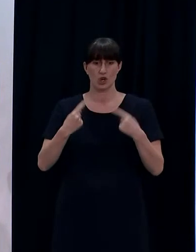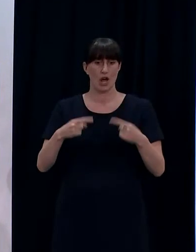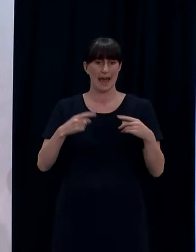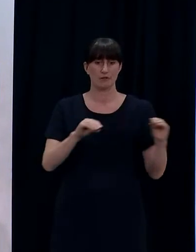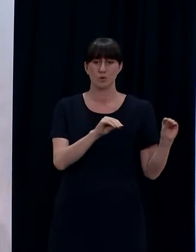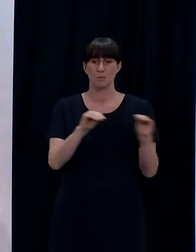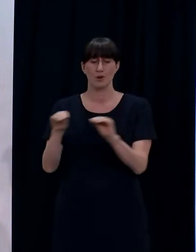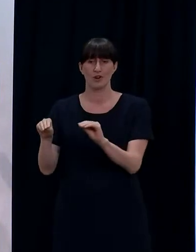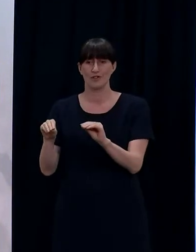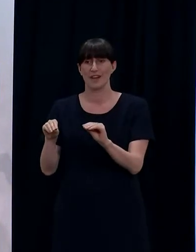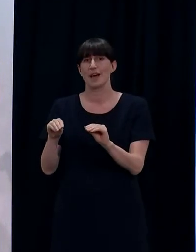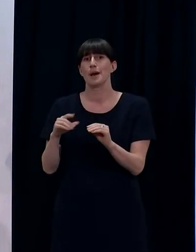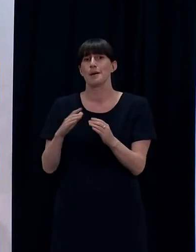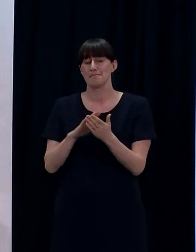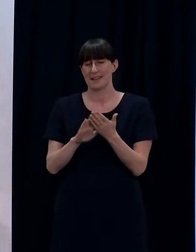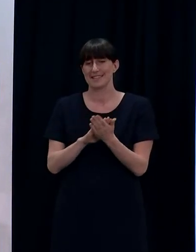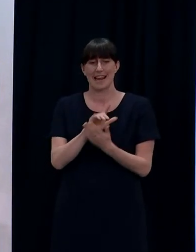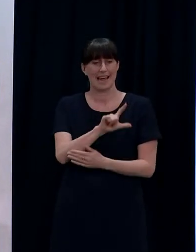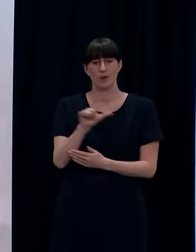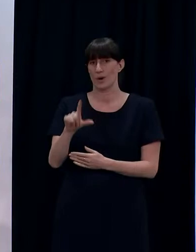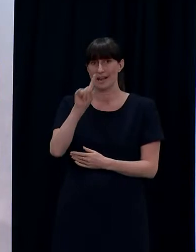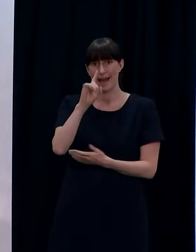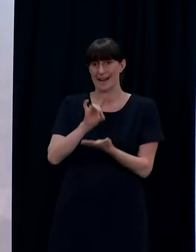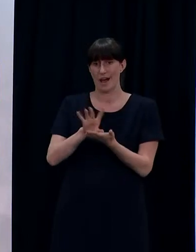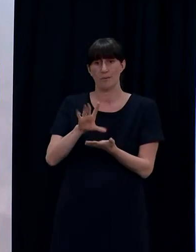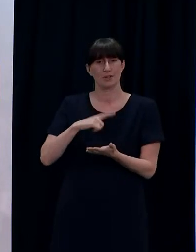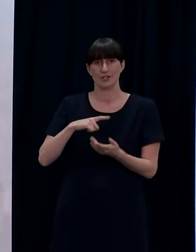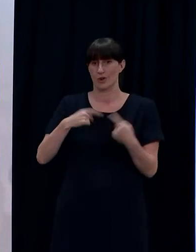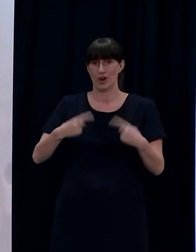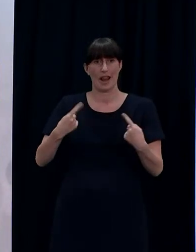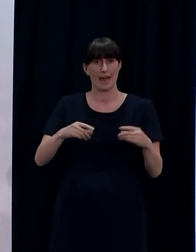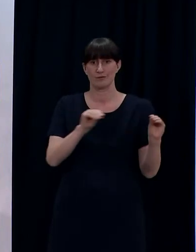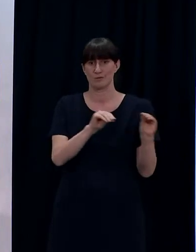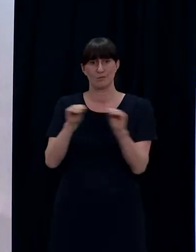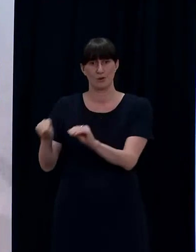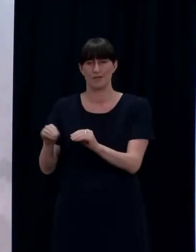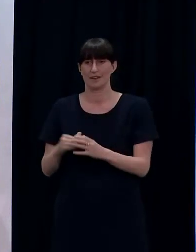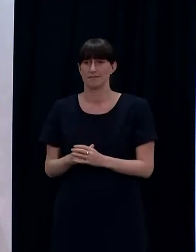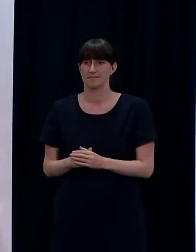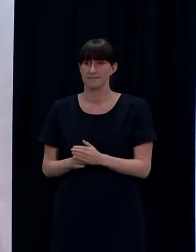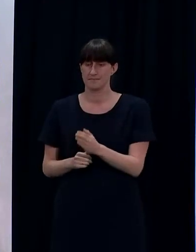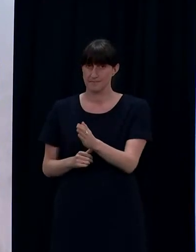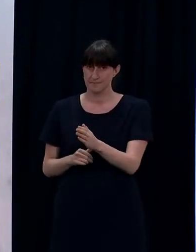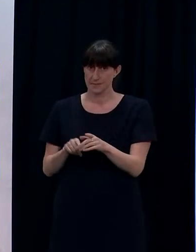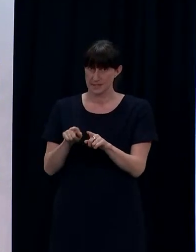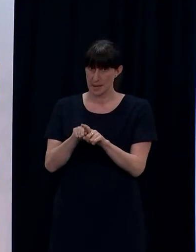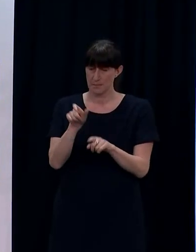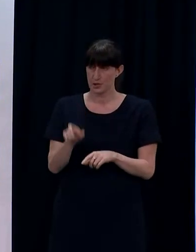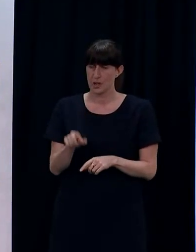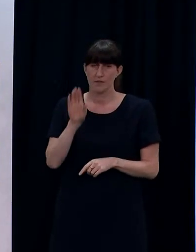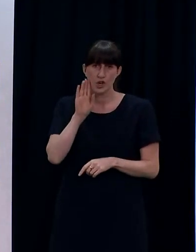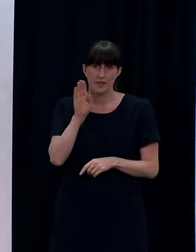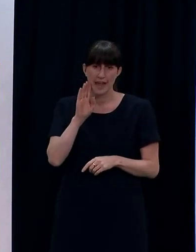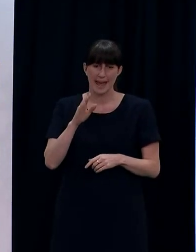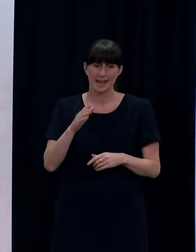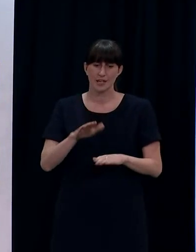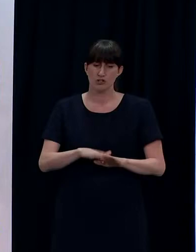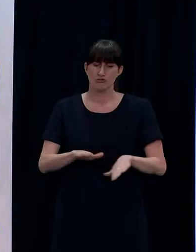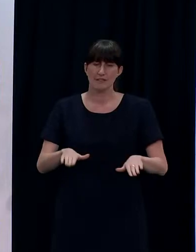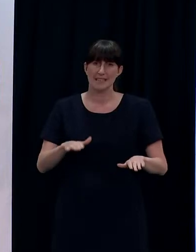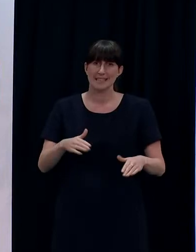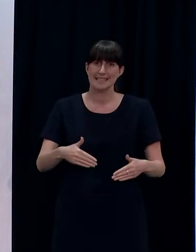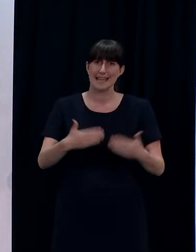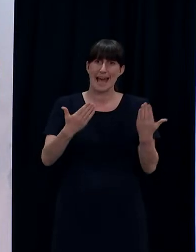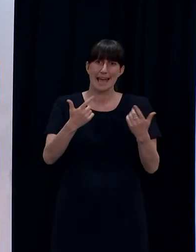isn't possible under alert level 4. And we've also heard reports of daycares not opening under level 3s for the children of